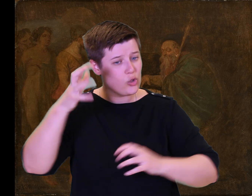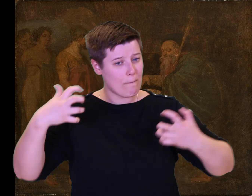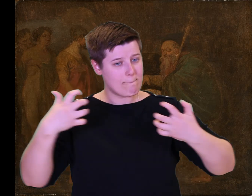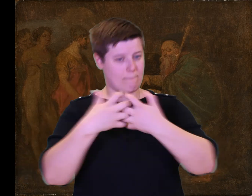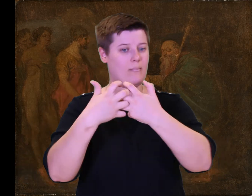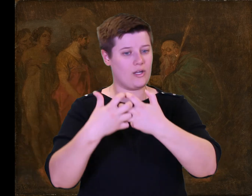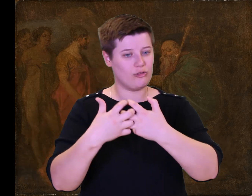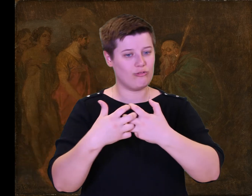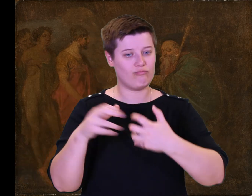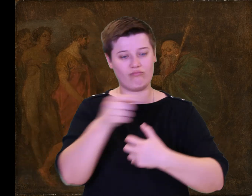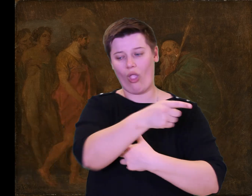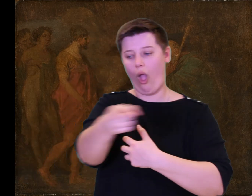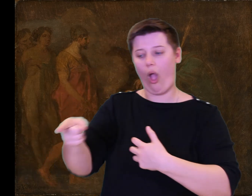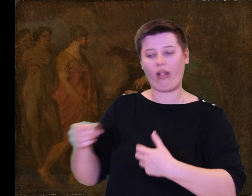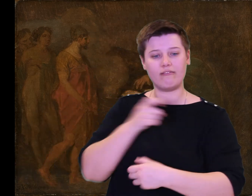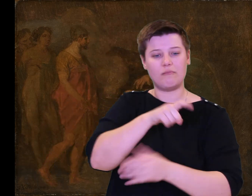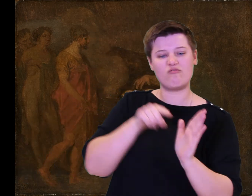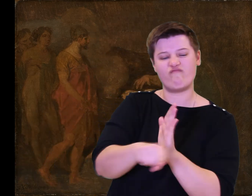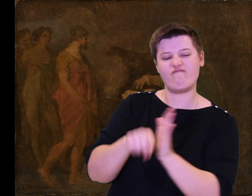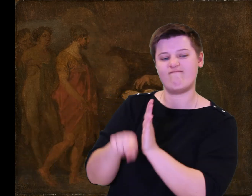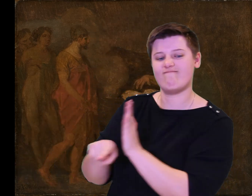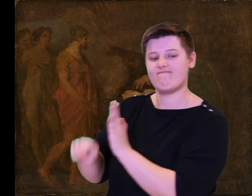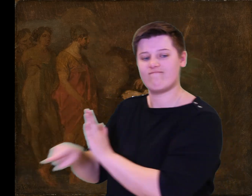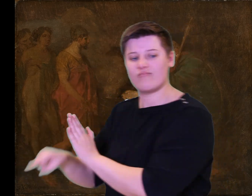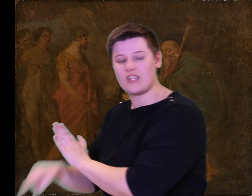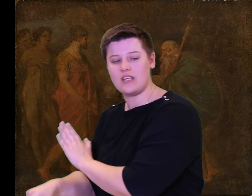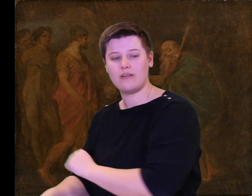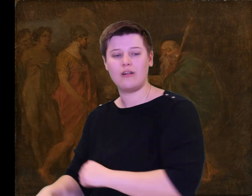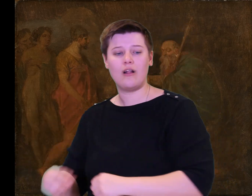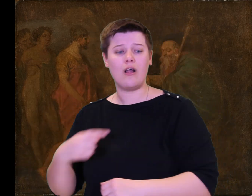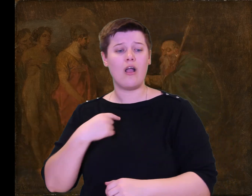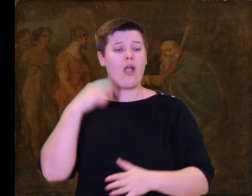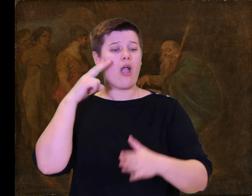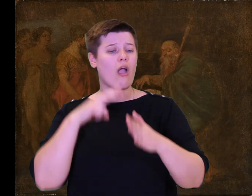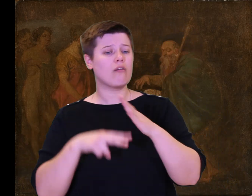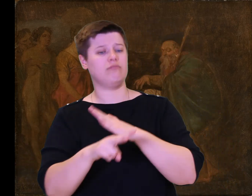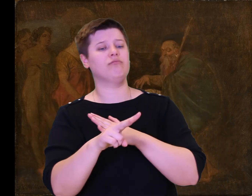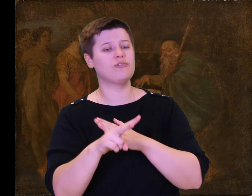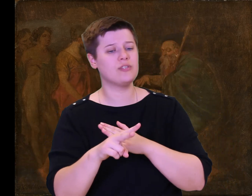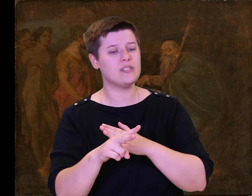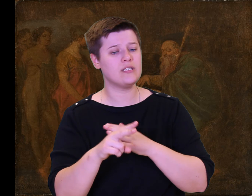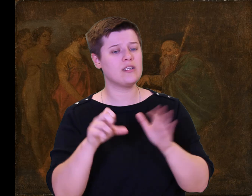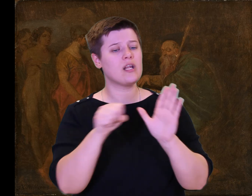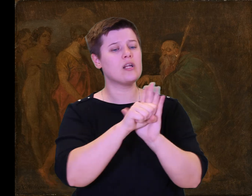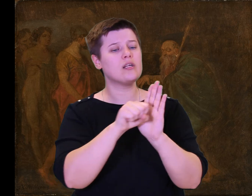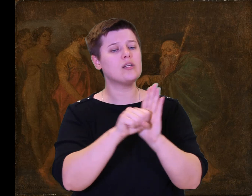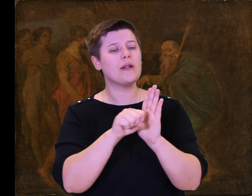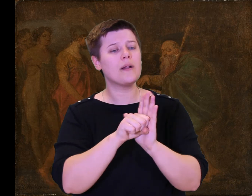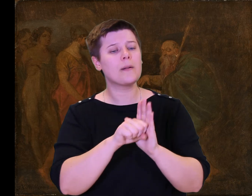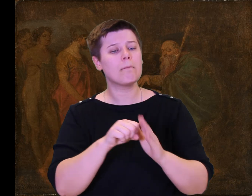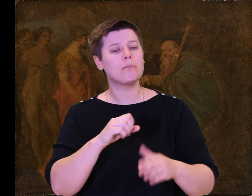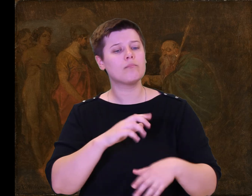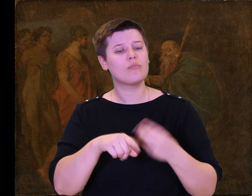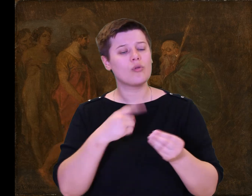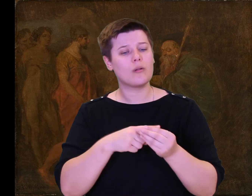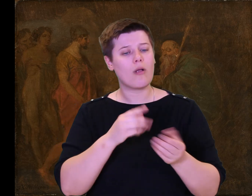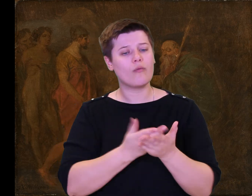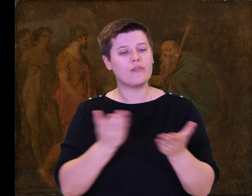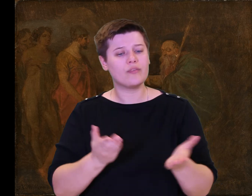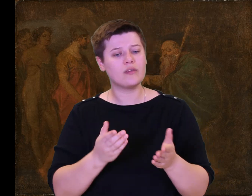all things, the sun god. If you leave them be, keeping your mind fixed